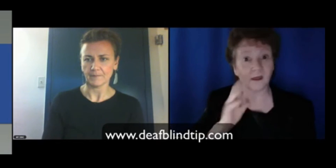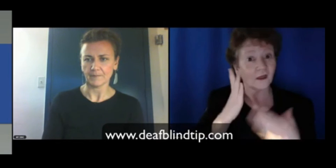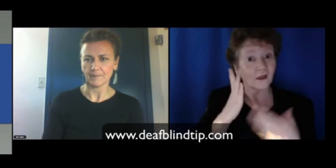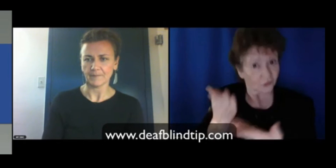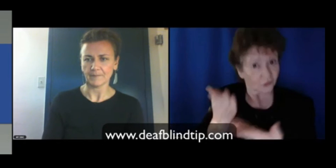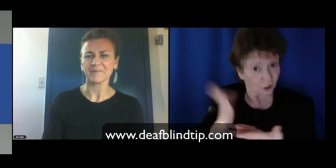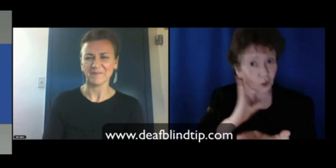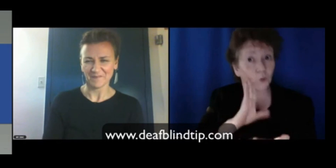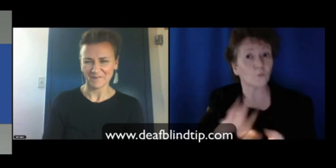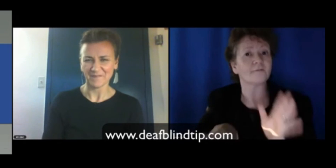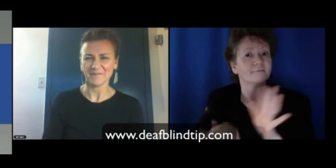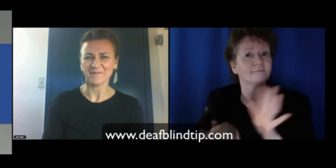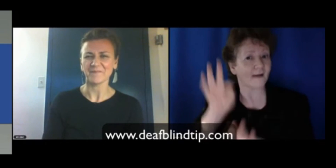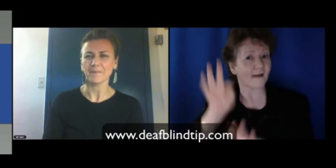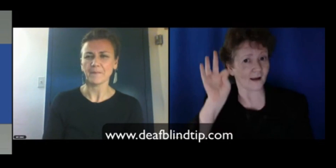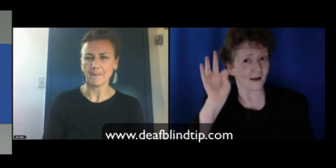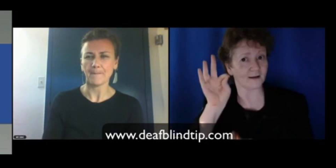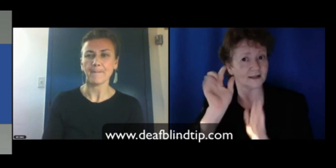deafblindtips.com.